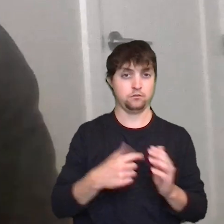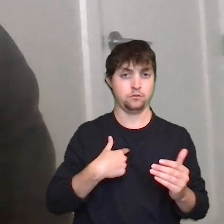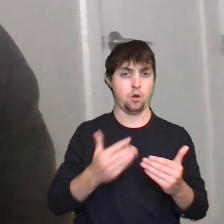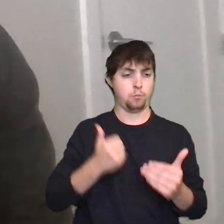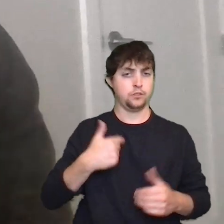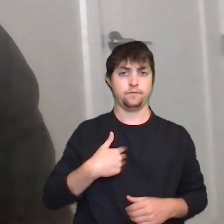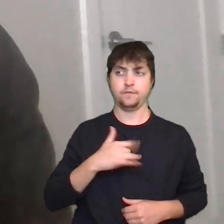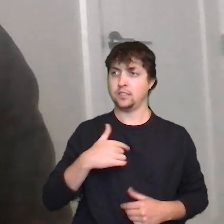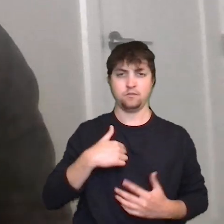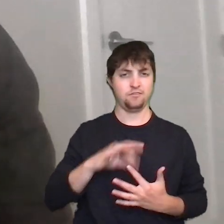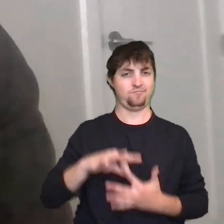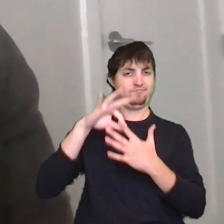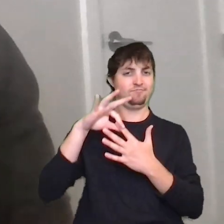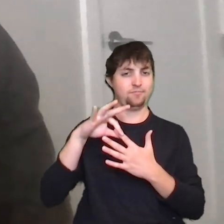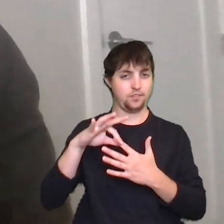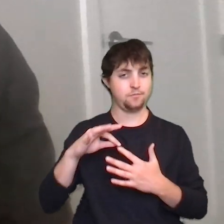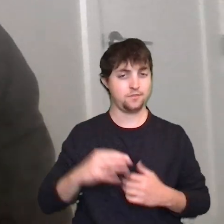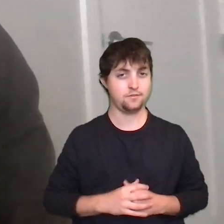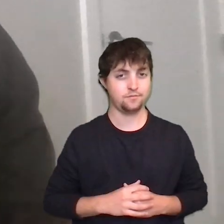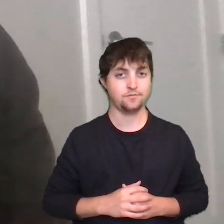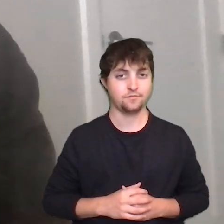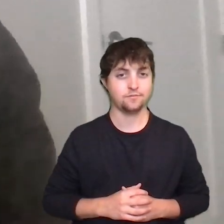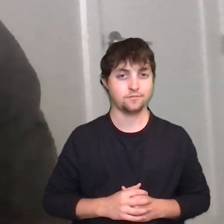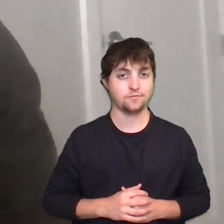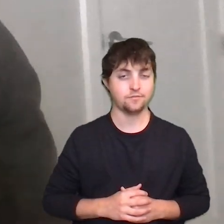feel like I am an anomaly.